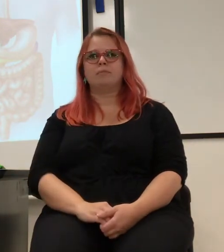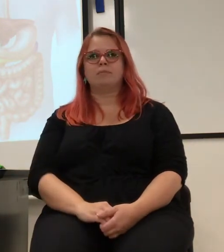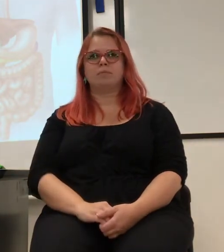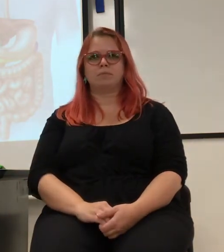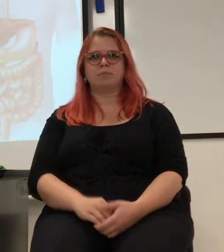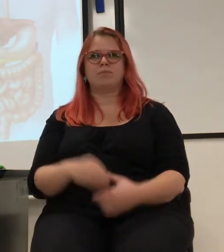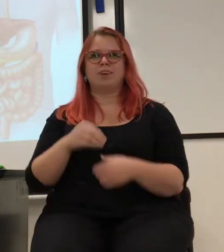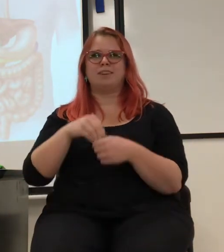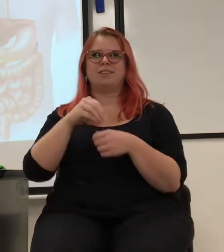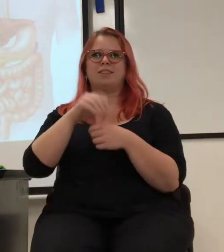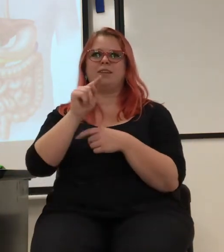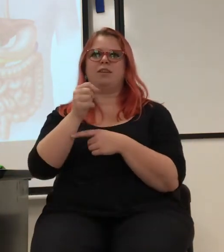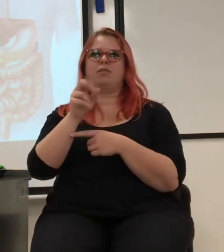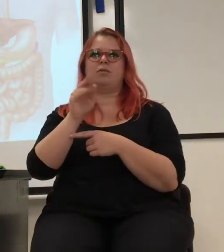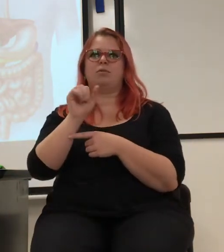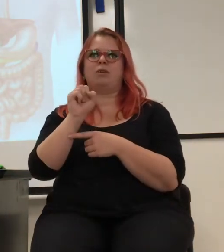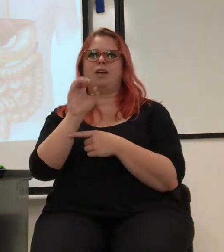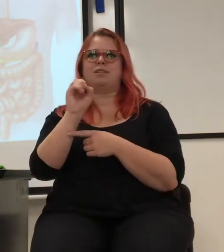thoracic cavity,